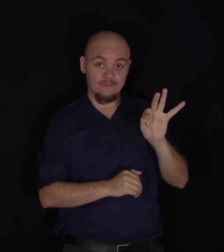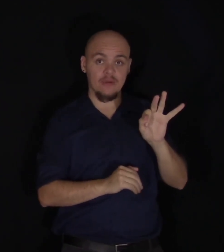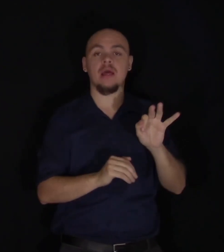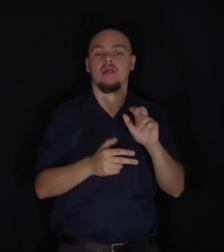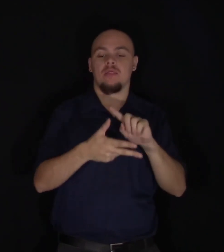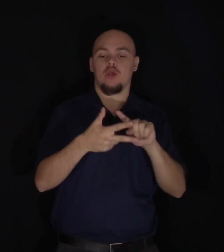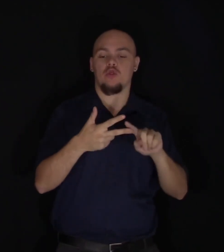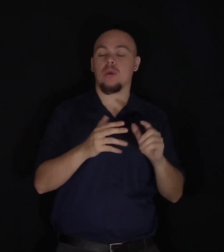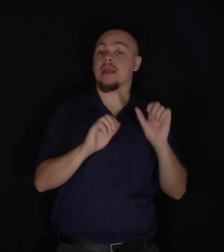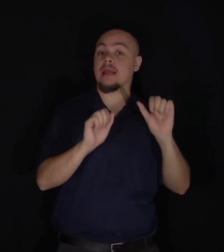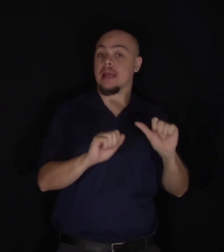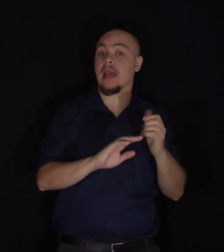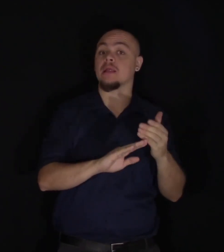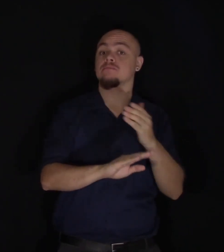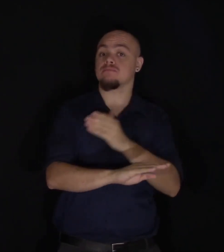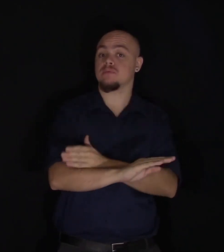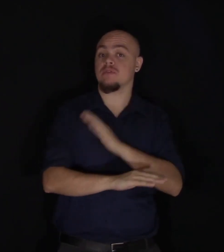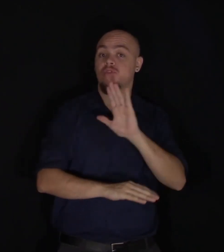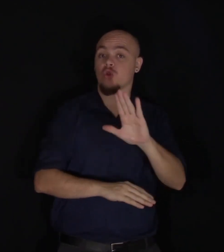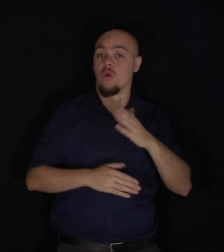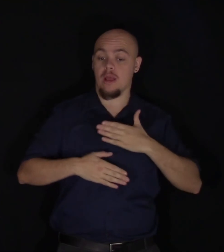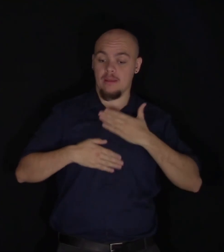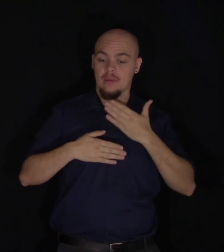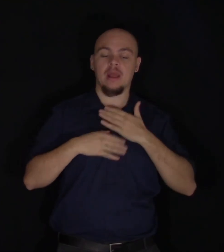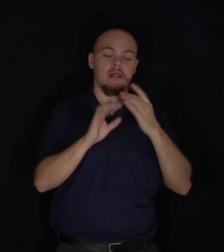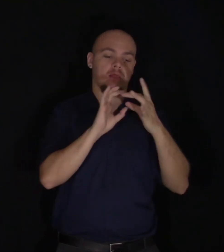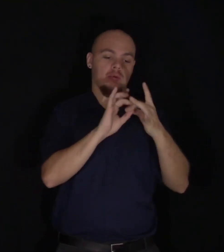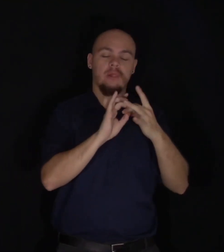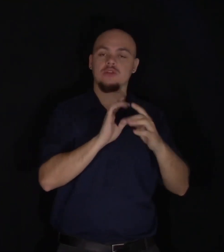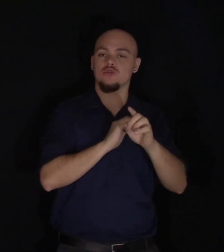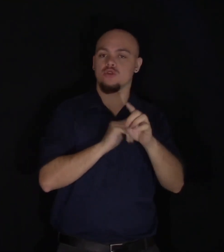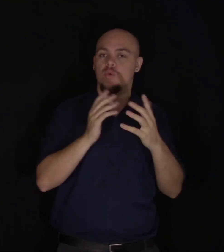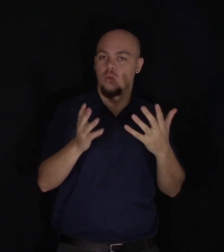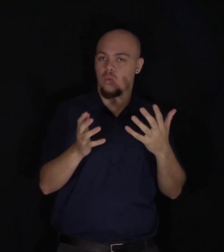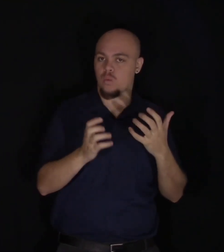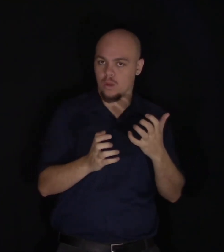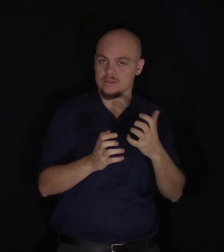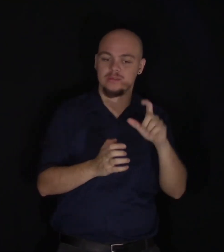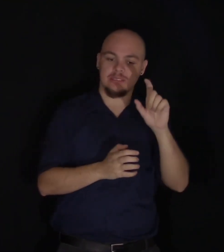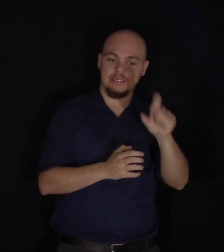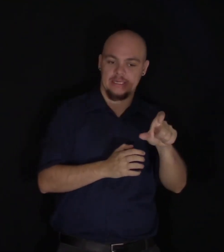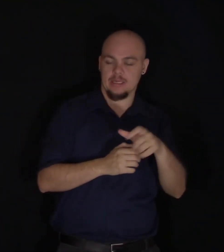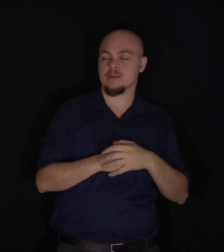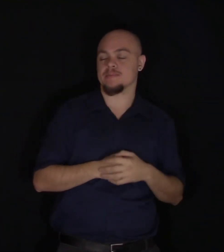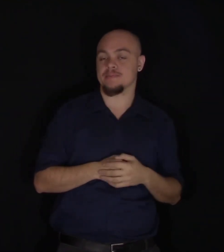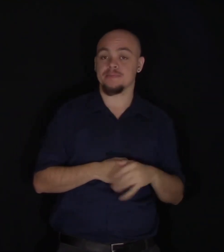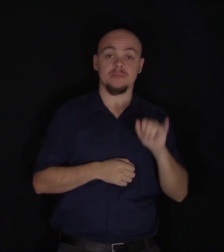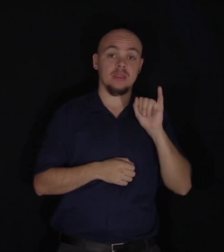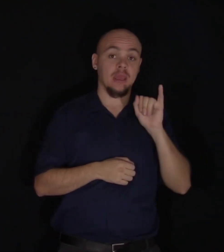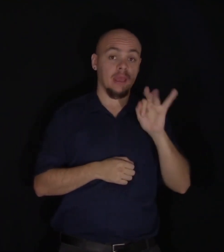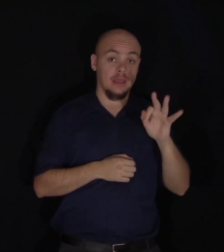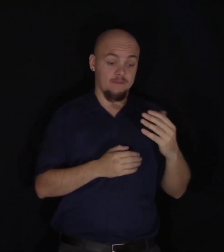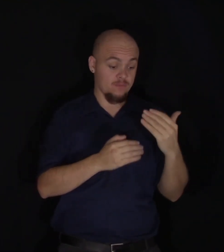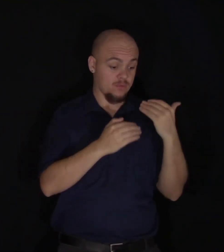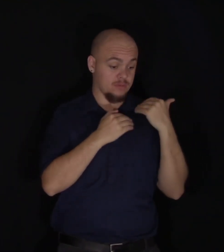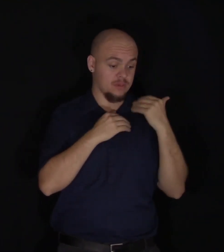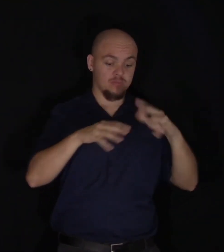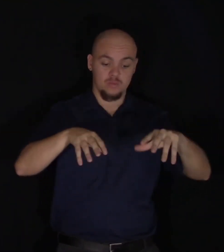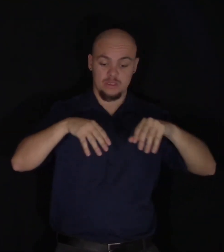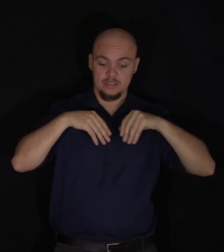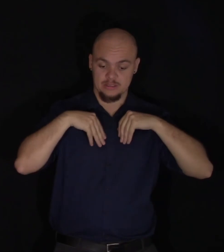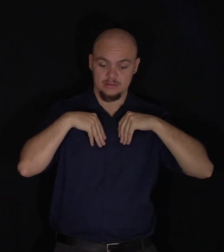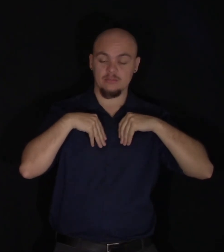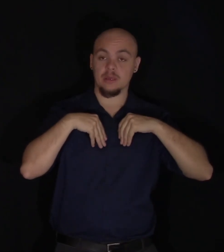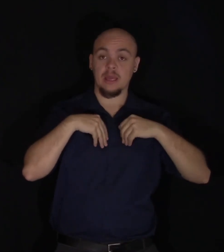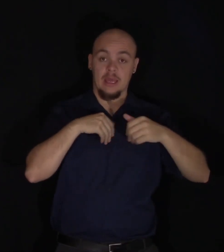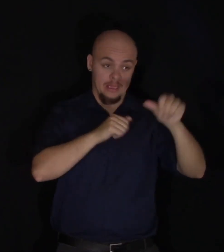happier and can help you create the relationship that you want and need. When we take responsibility and we value